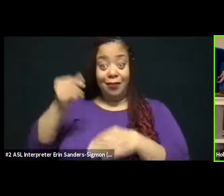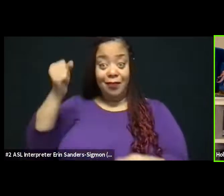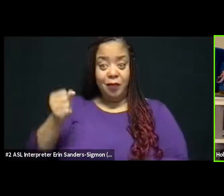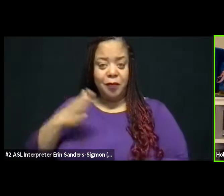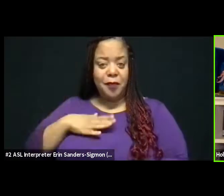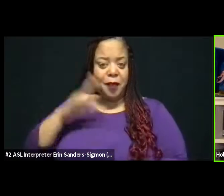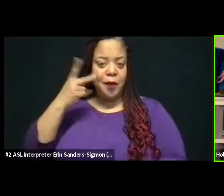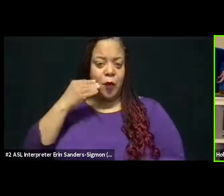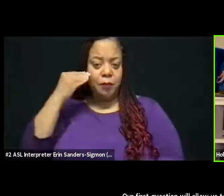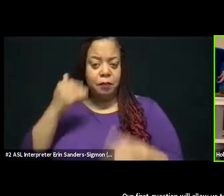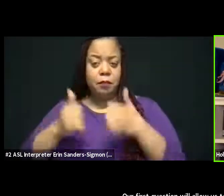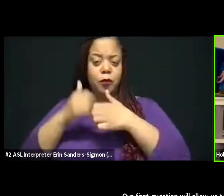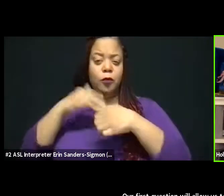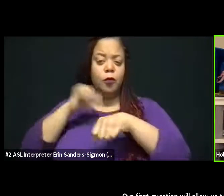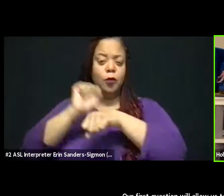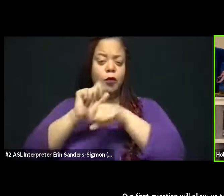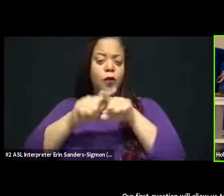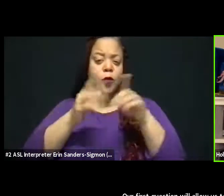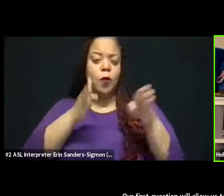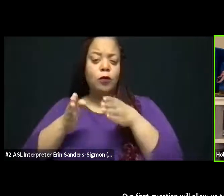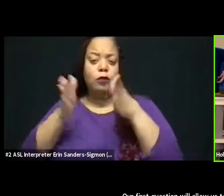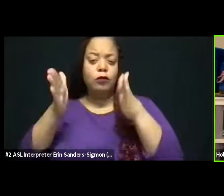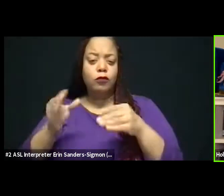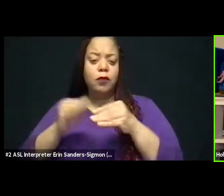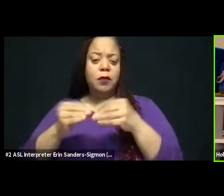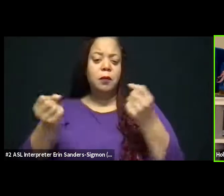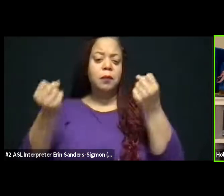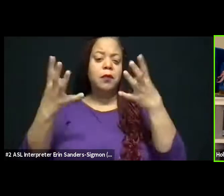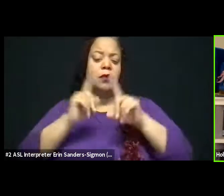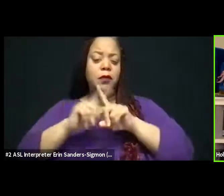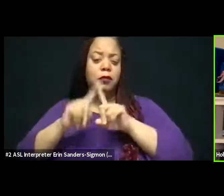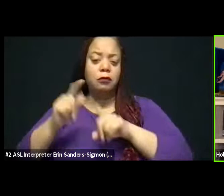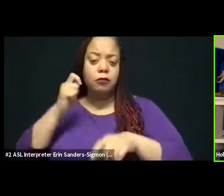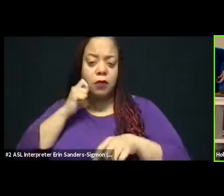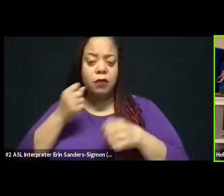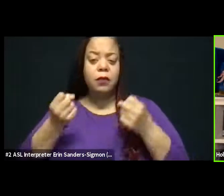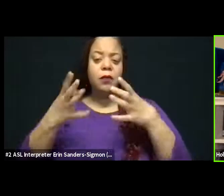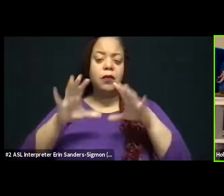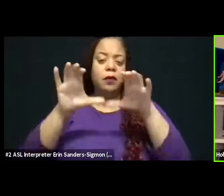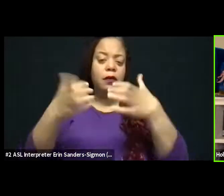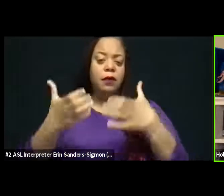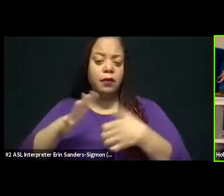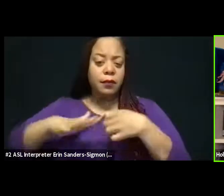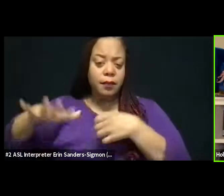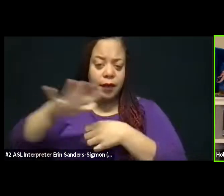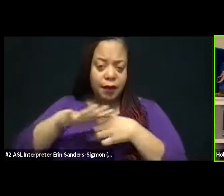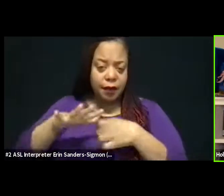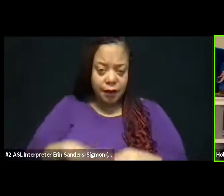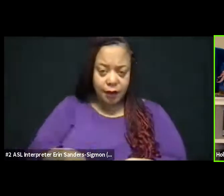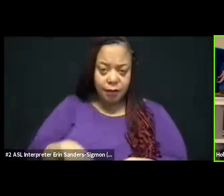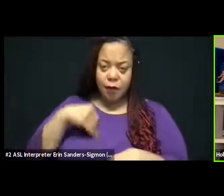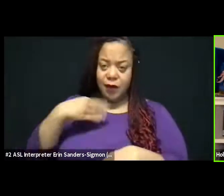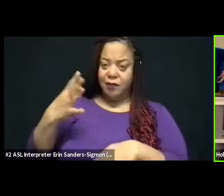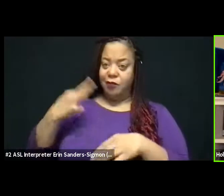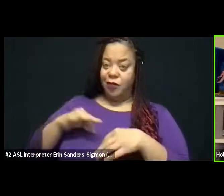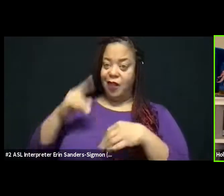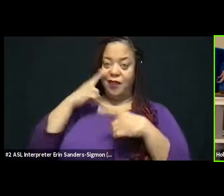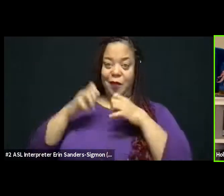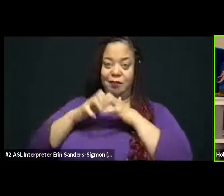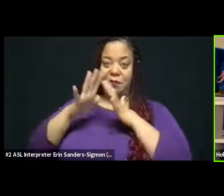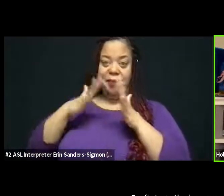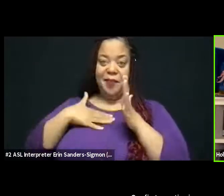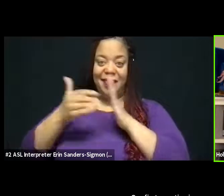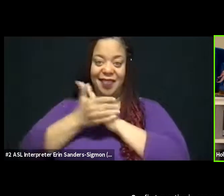multiracial and multi-class spaces in the South that I largely credit to forming my skills as an abolitionist